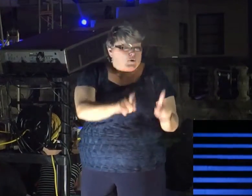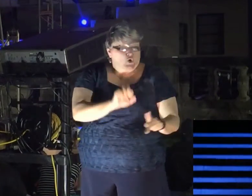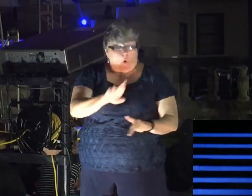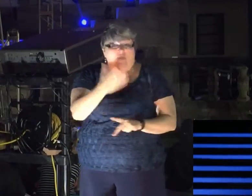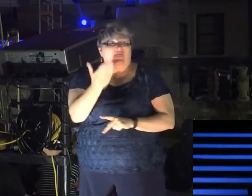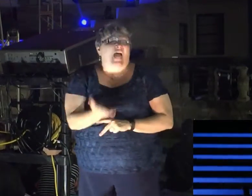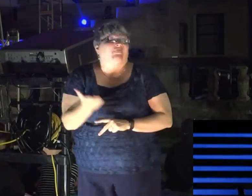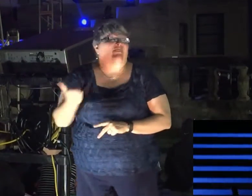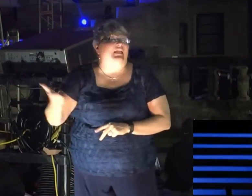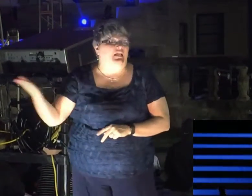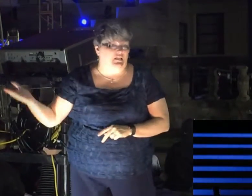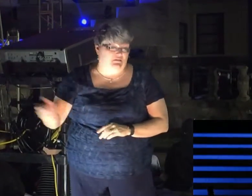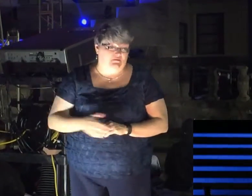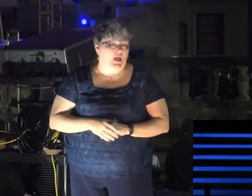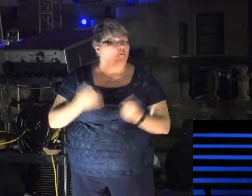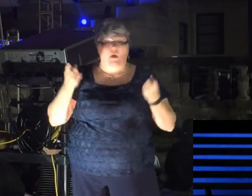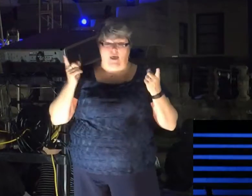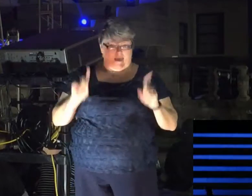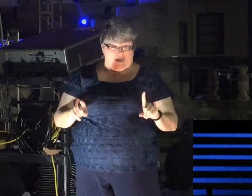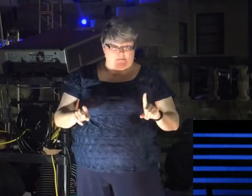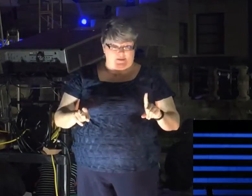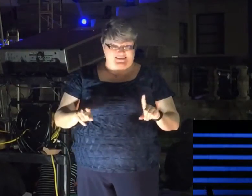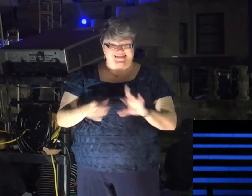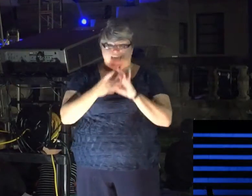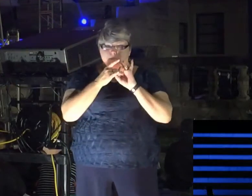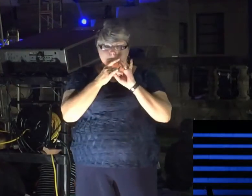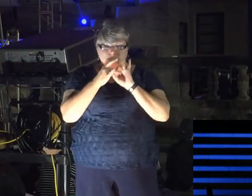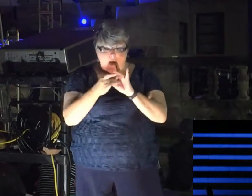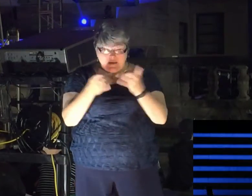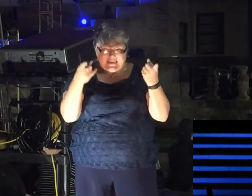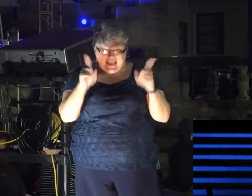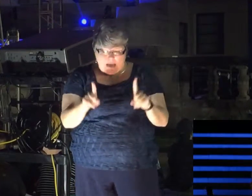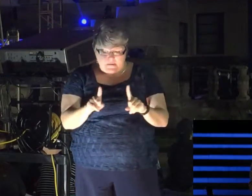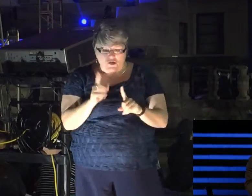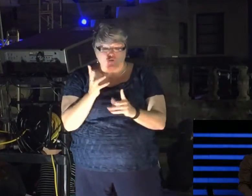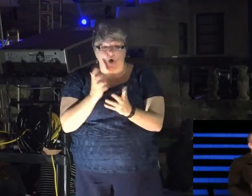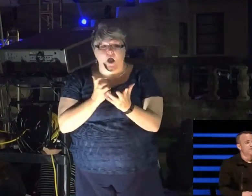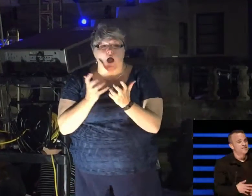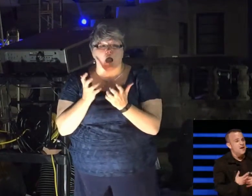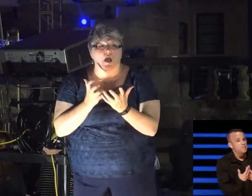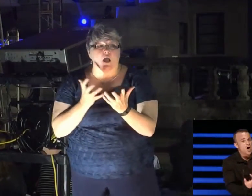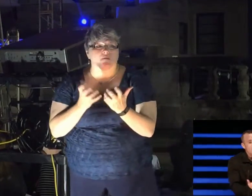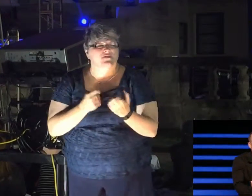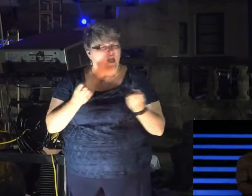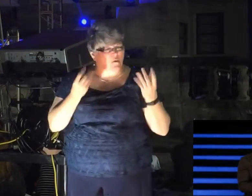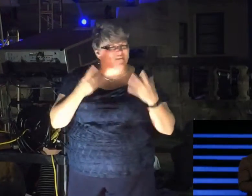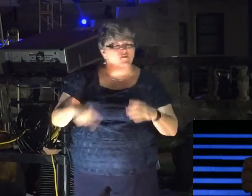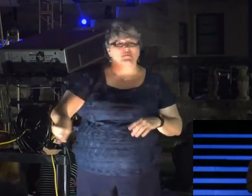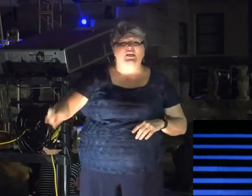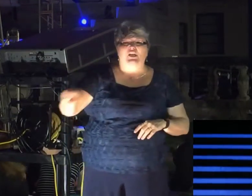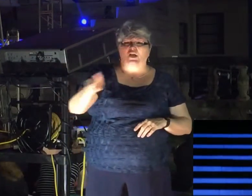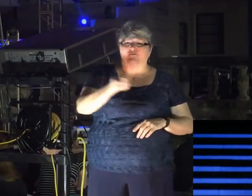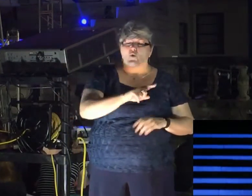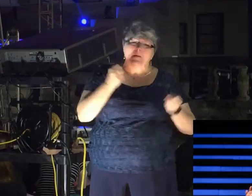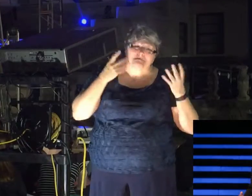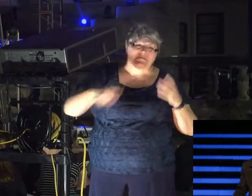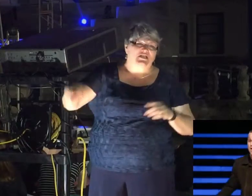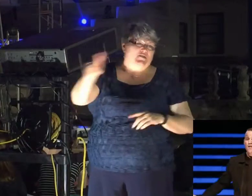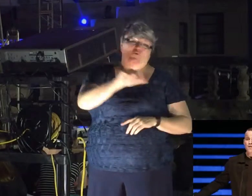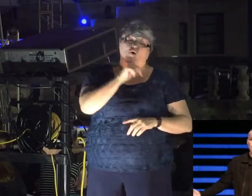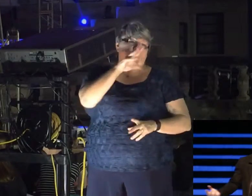that thing. And what happens is as that bonding occurs, you crave it. That's why for many of